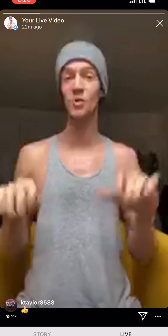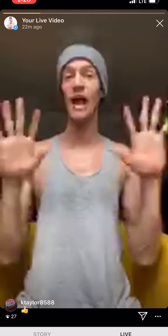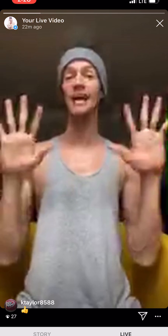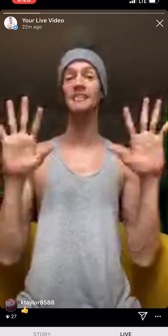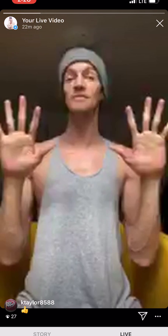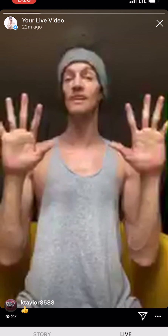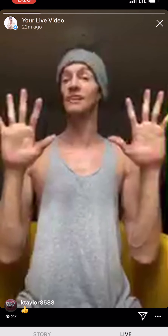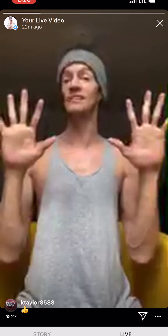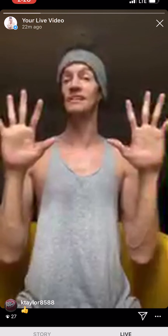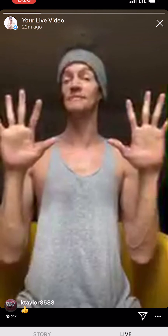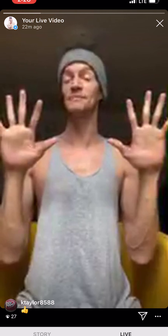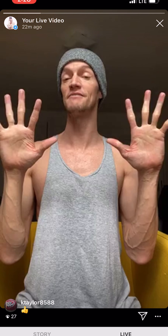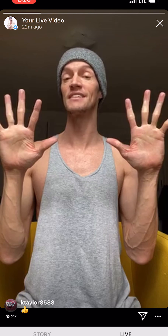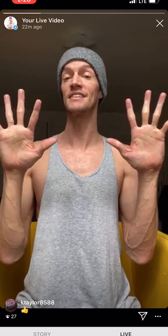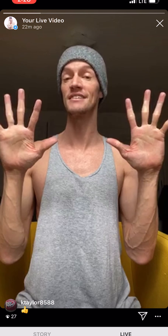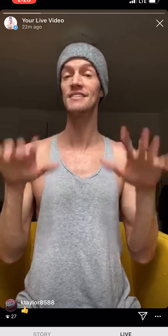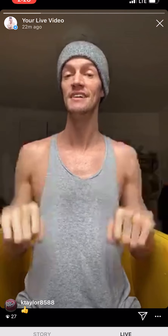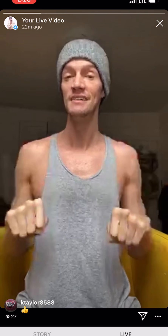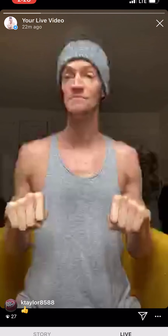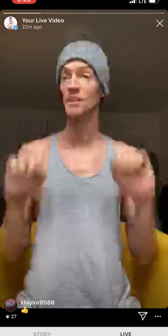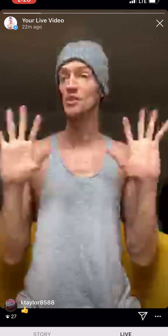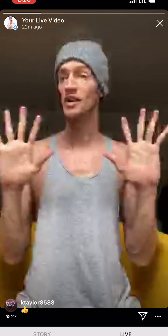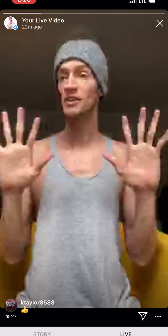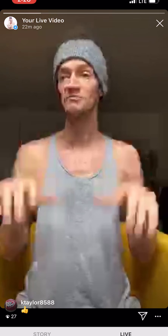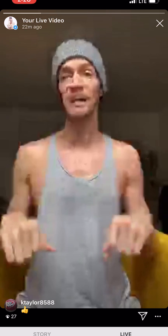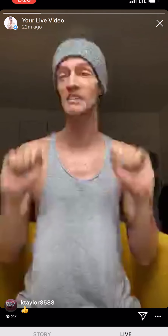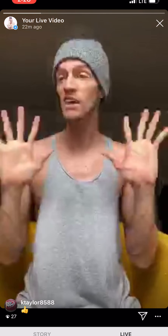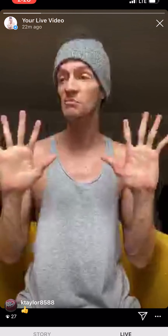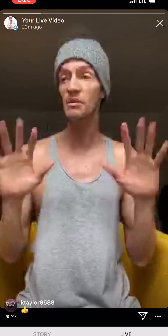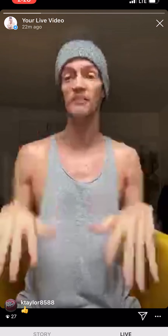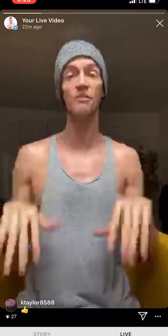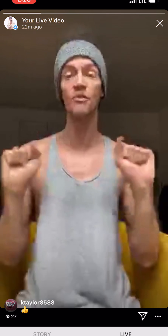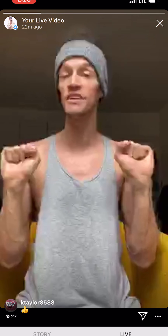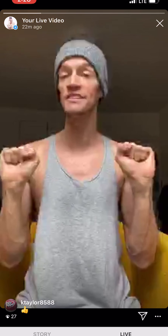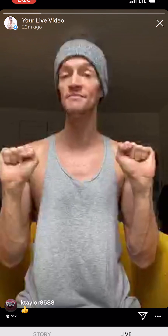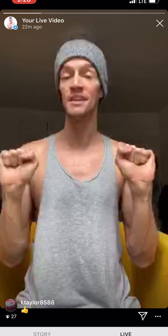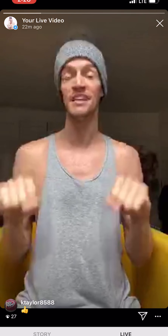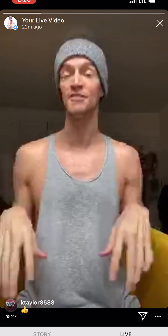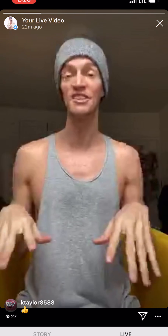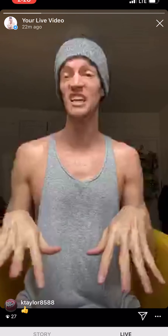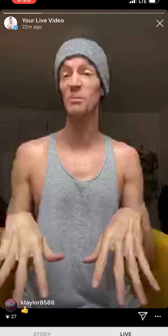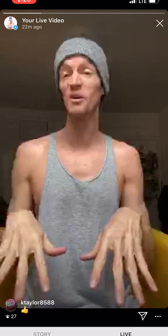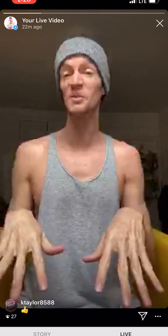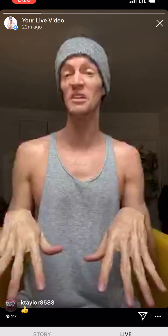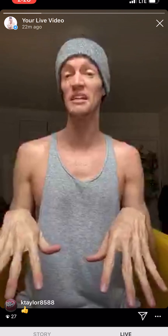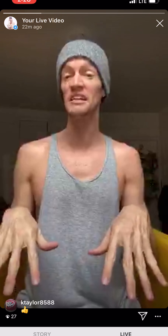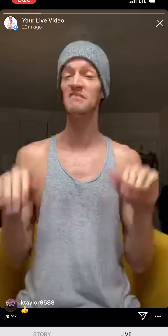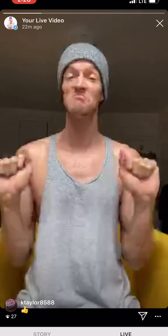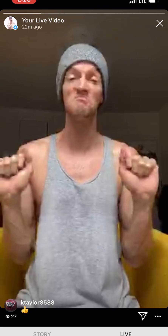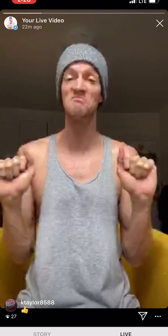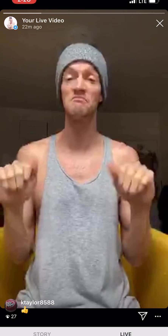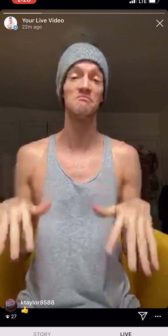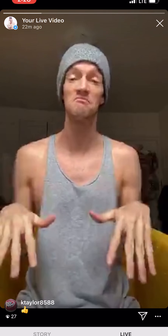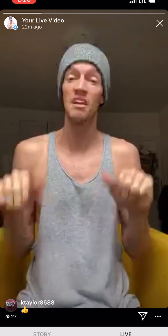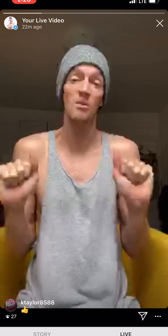active of like, um, defenseless surrender. I give up. I forfeit. But if you're just at a party and want to leave, want to